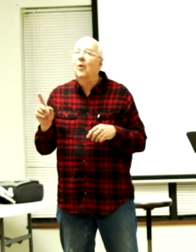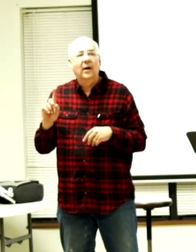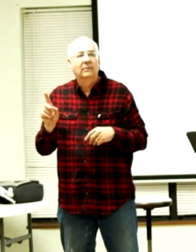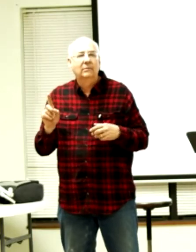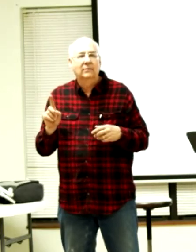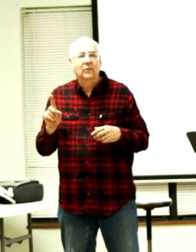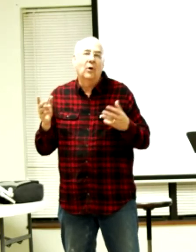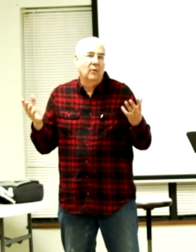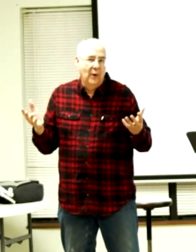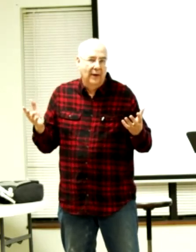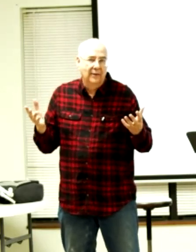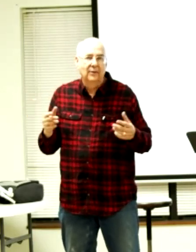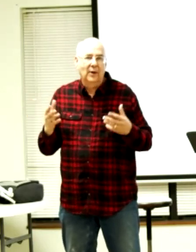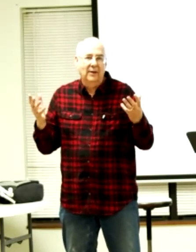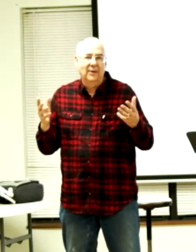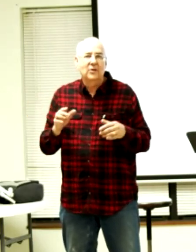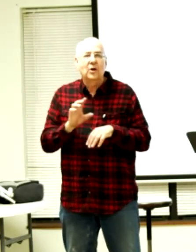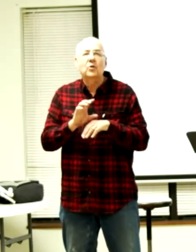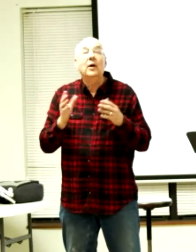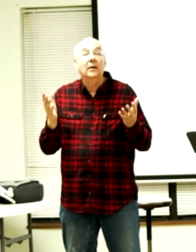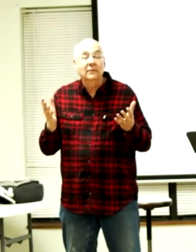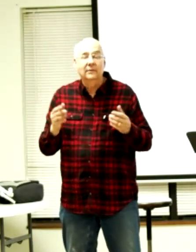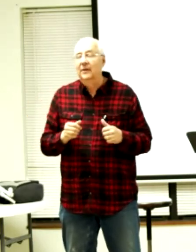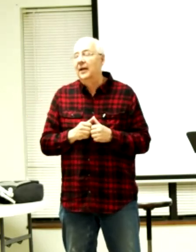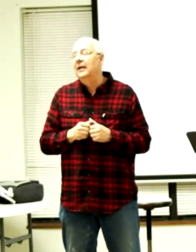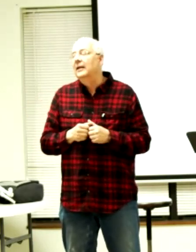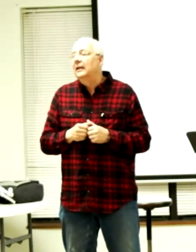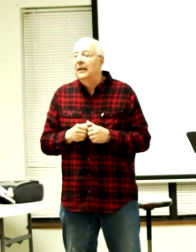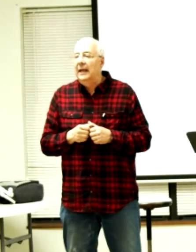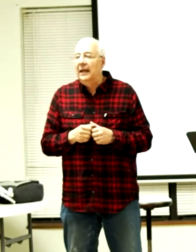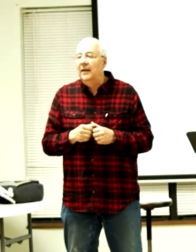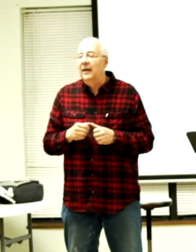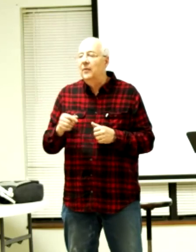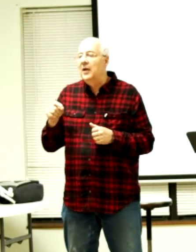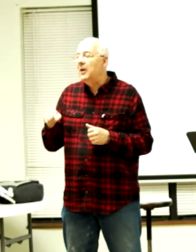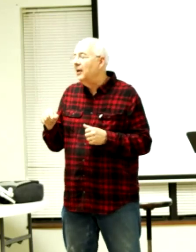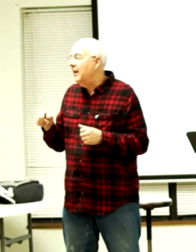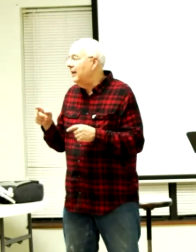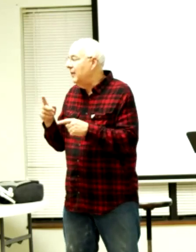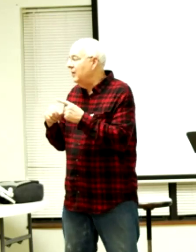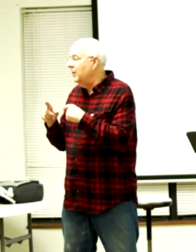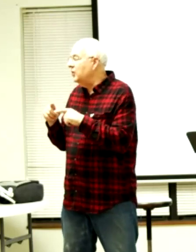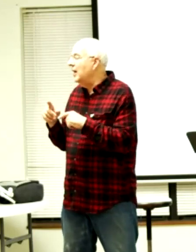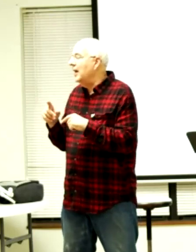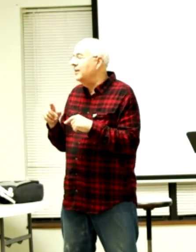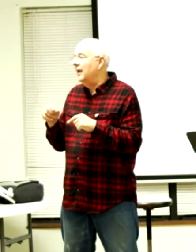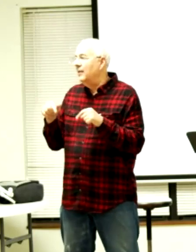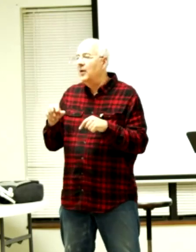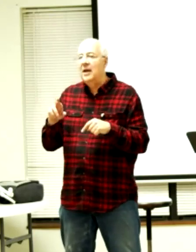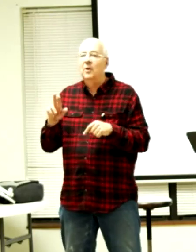where, or where? What church where? Okay, and typically when you're doing signs like Redeemer